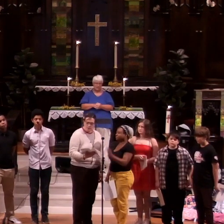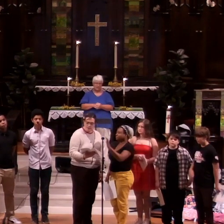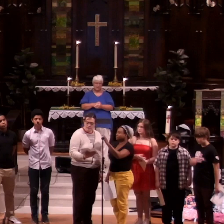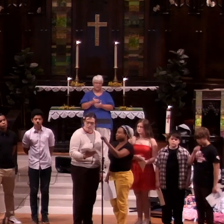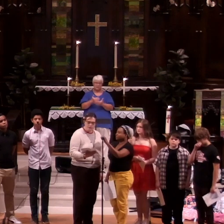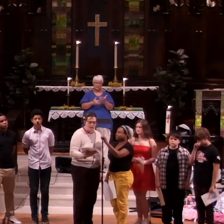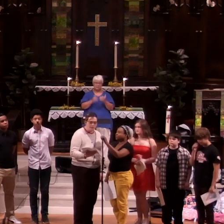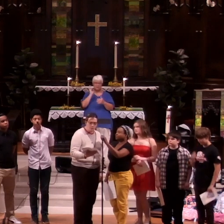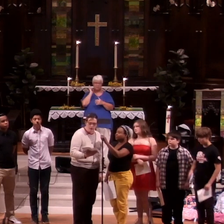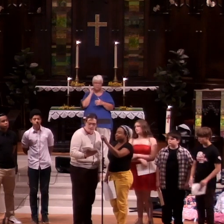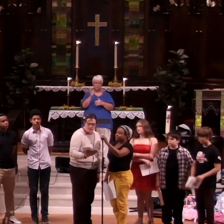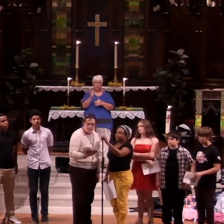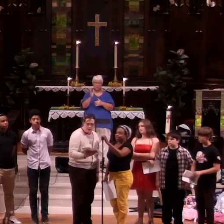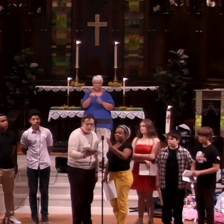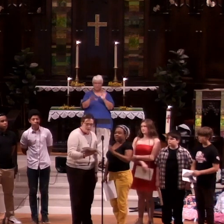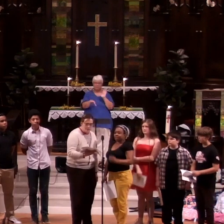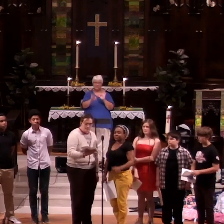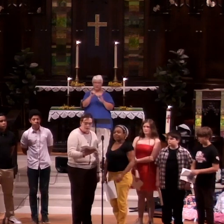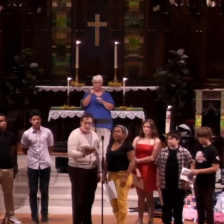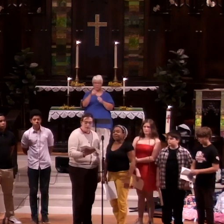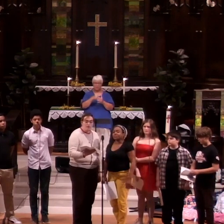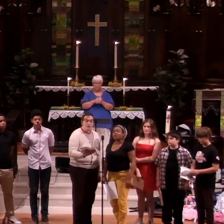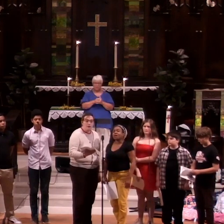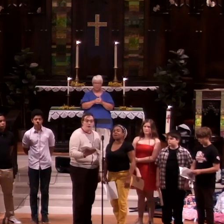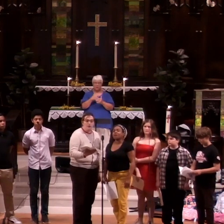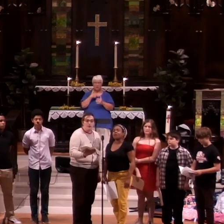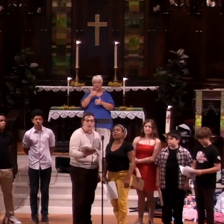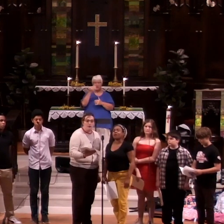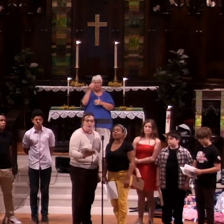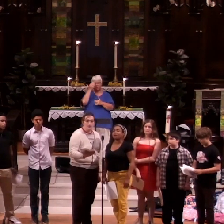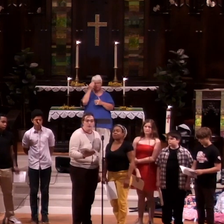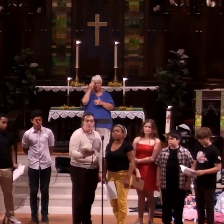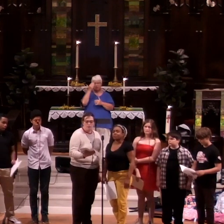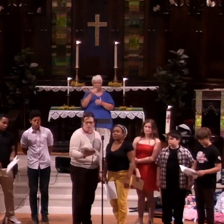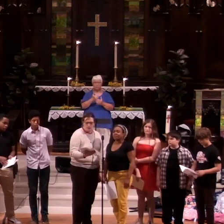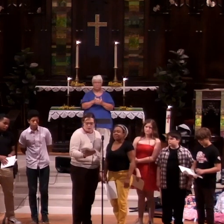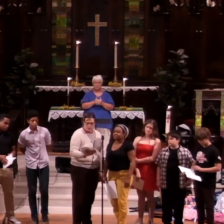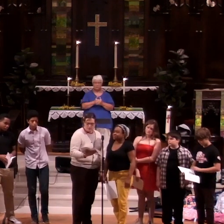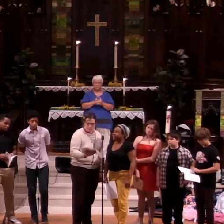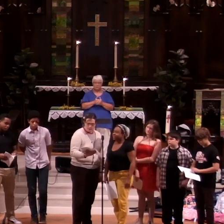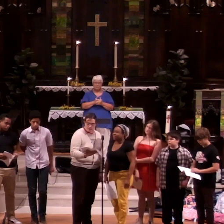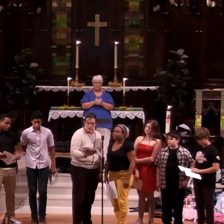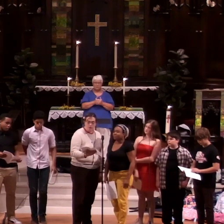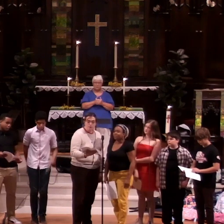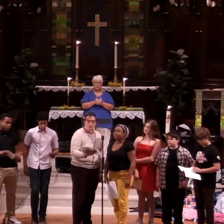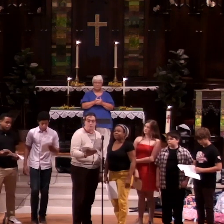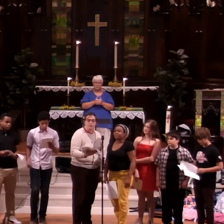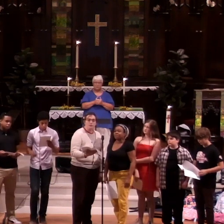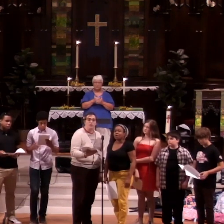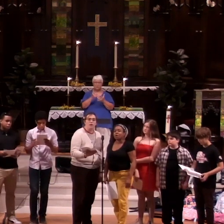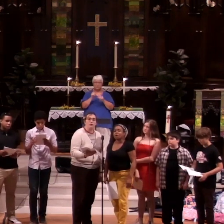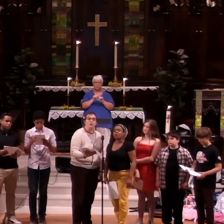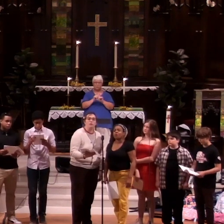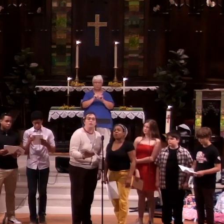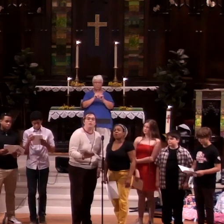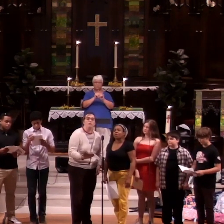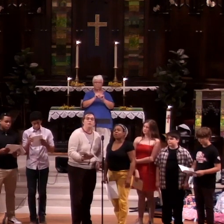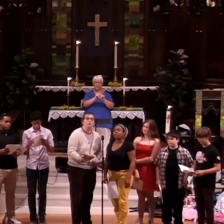someone will come running, and I know they'll take you